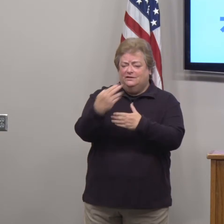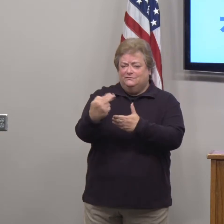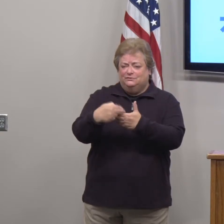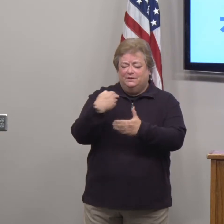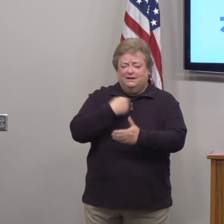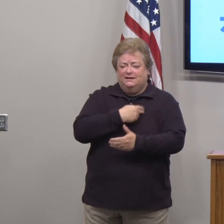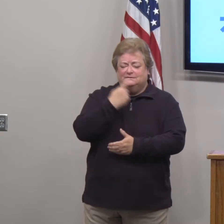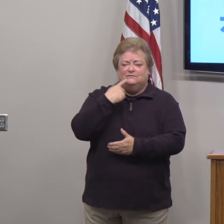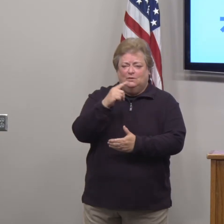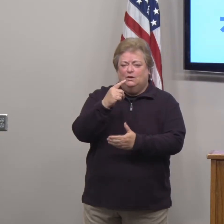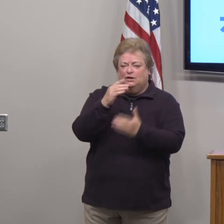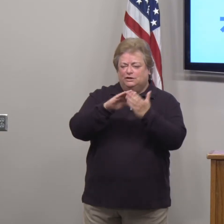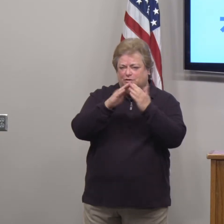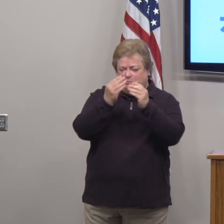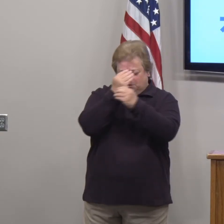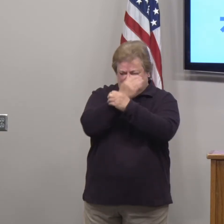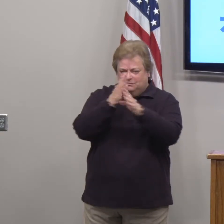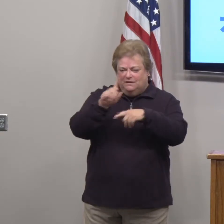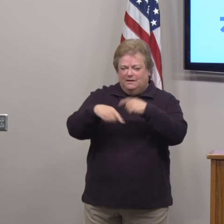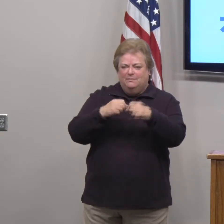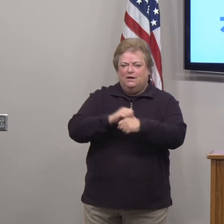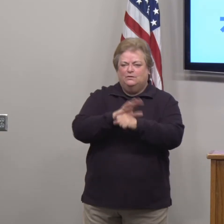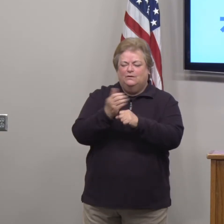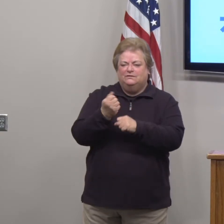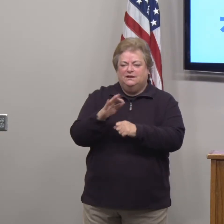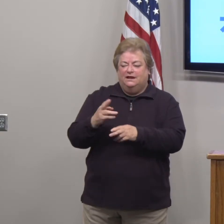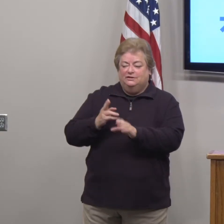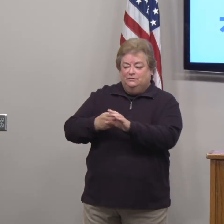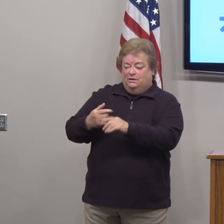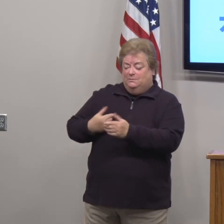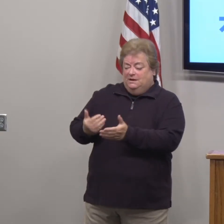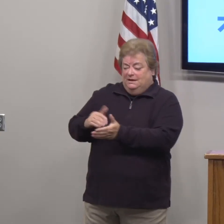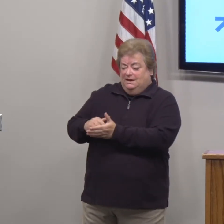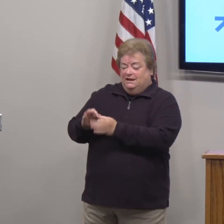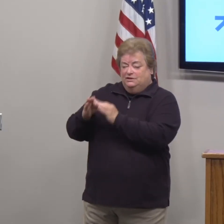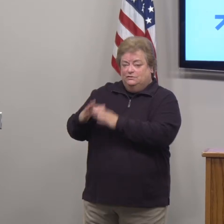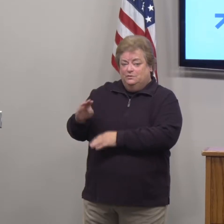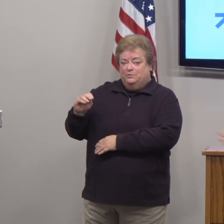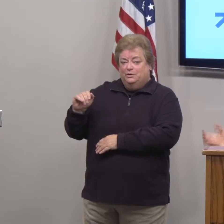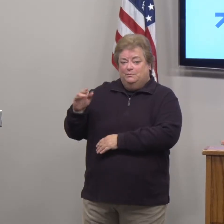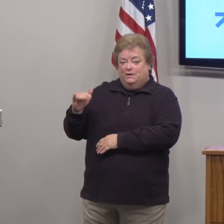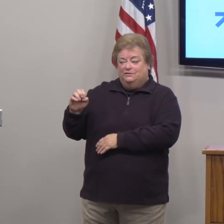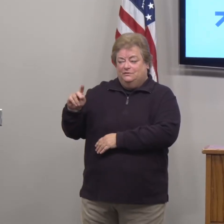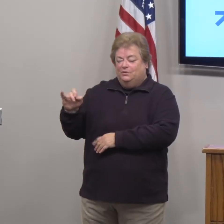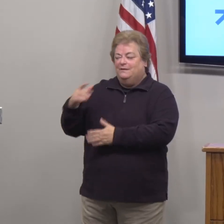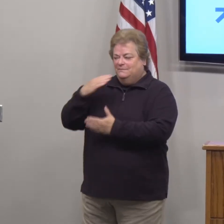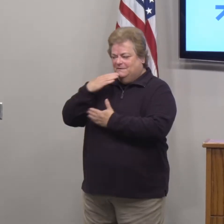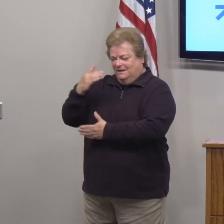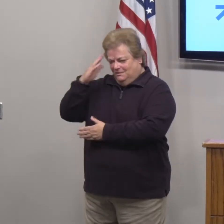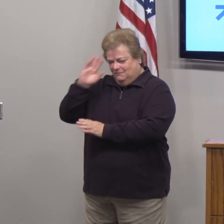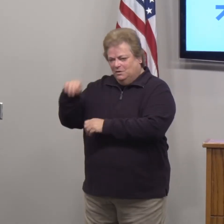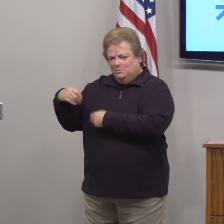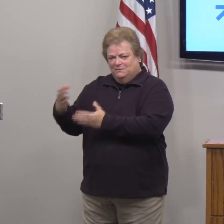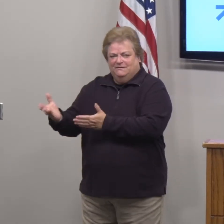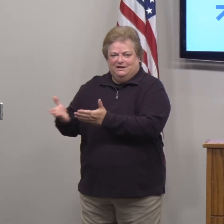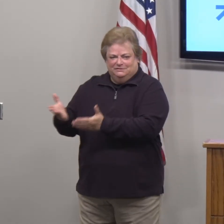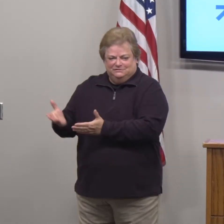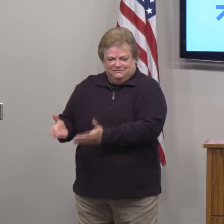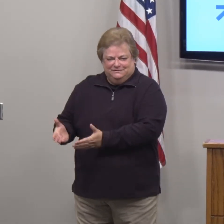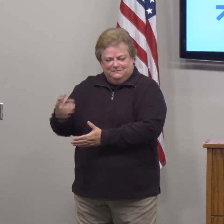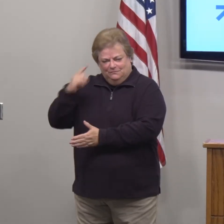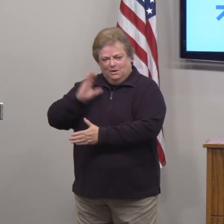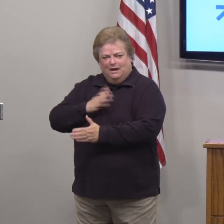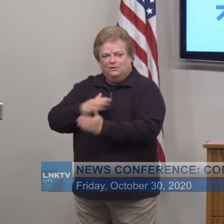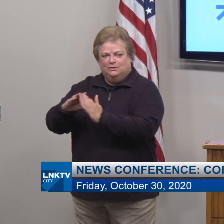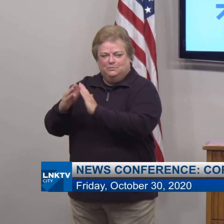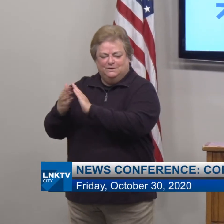for joining us for this community briefing on COVID-19. Joining me once again today is interpreter Margie Prop. Thank you, Margie, for providing your services to our